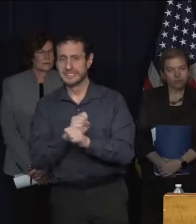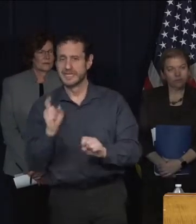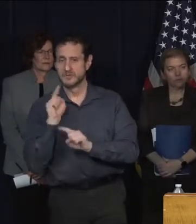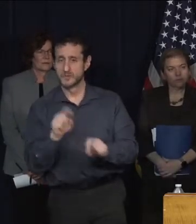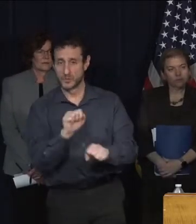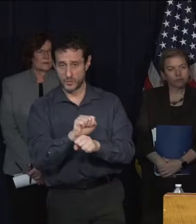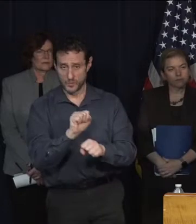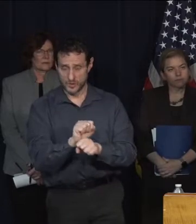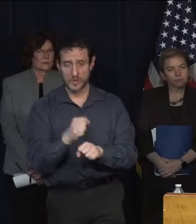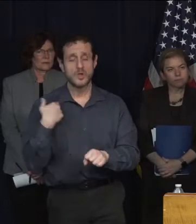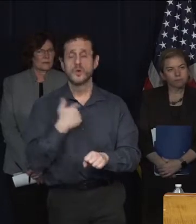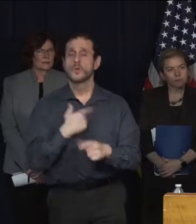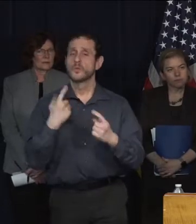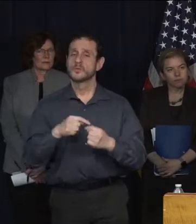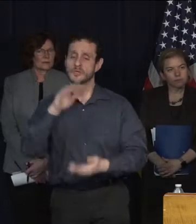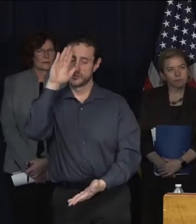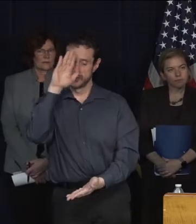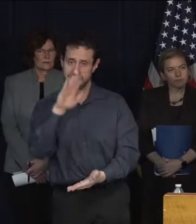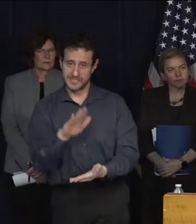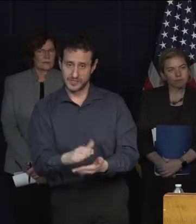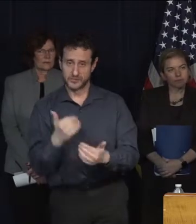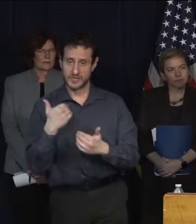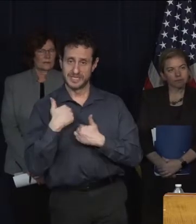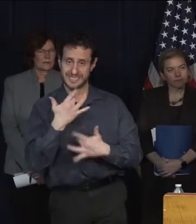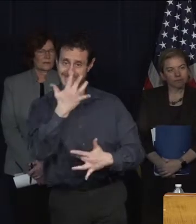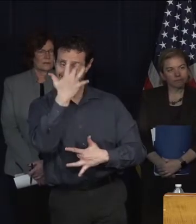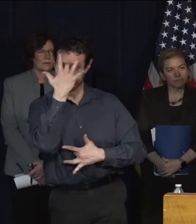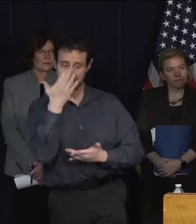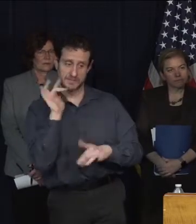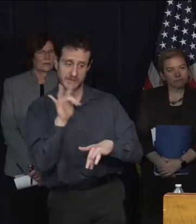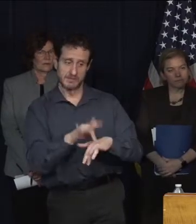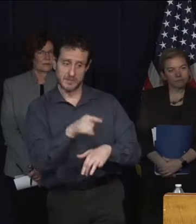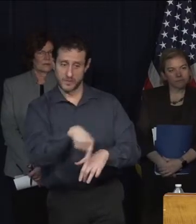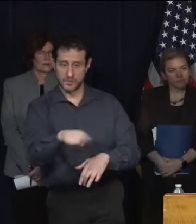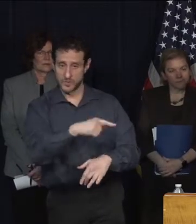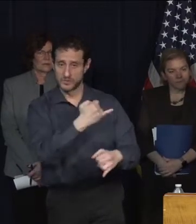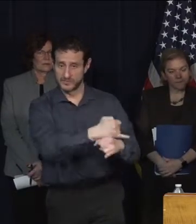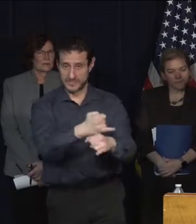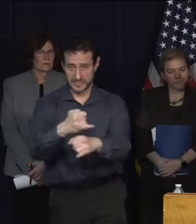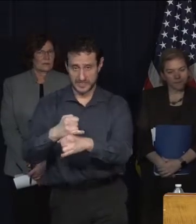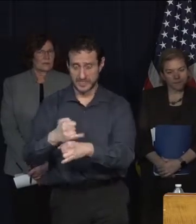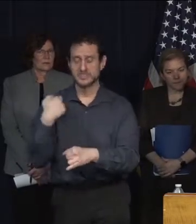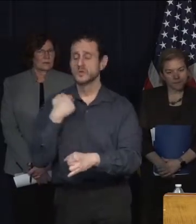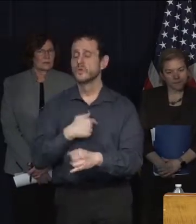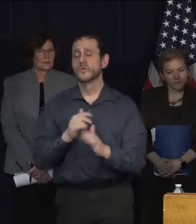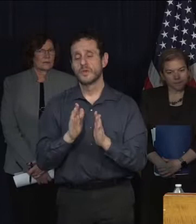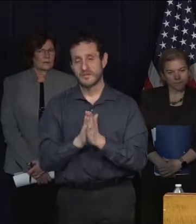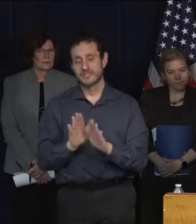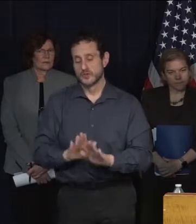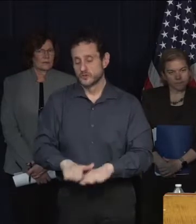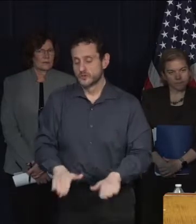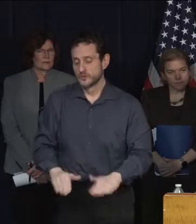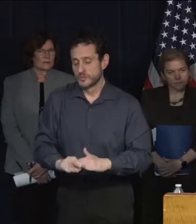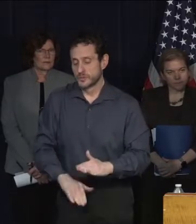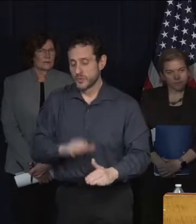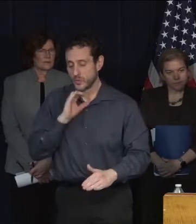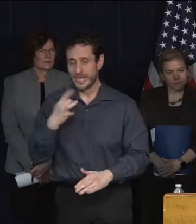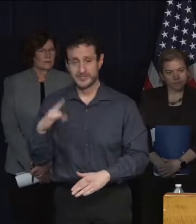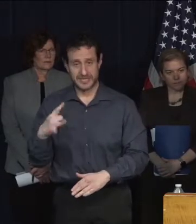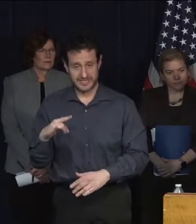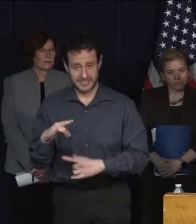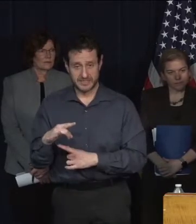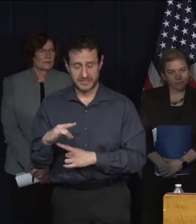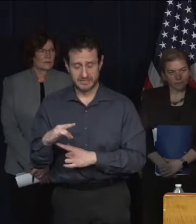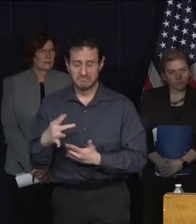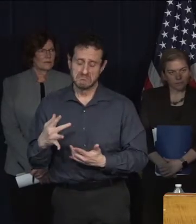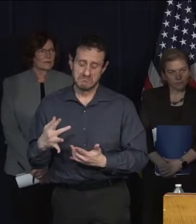burden of disease that might be coming into these facilities. So we've also asked that the children under 18, again, children under 18